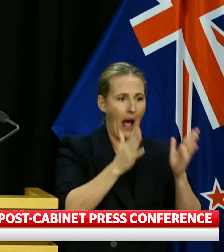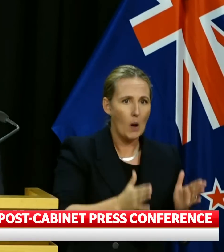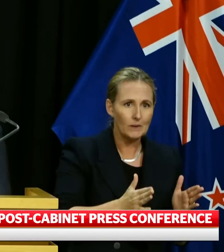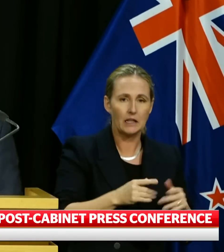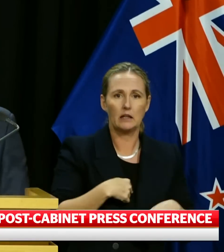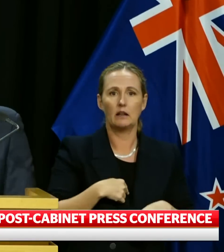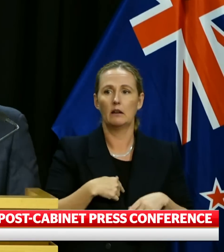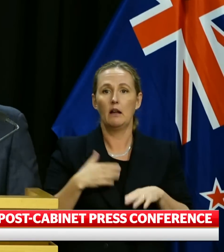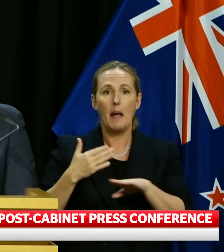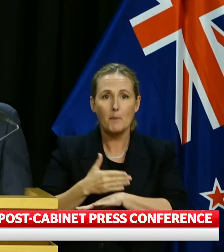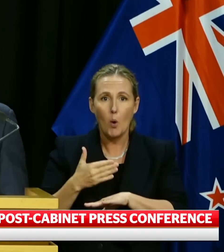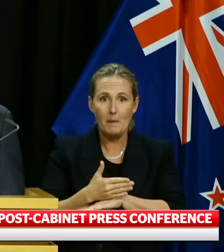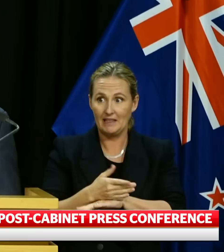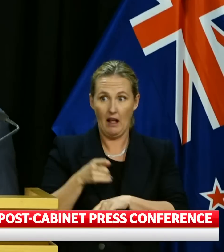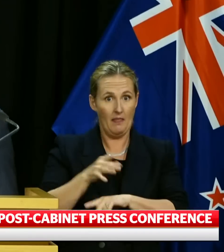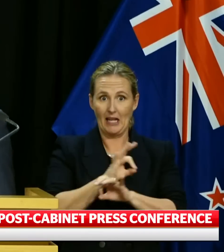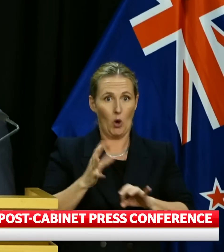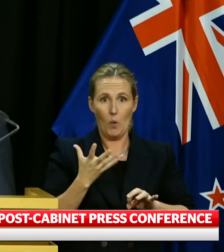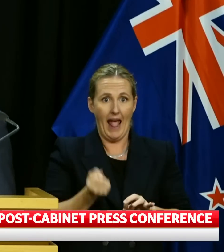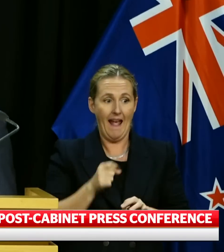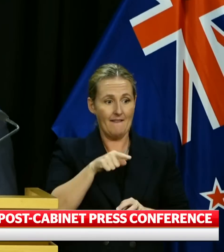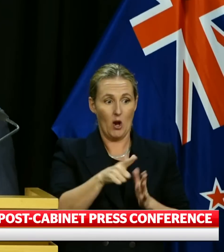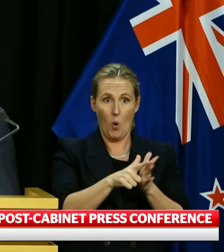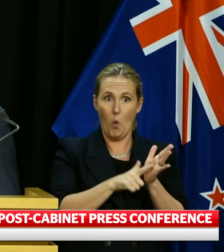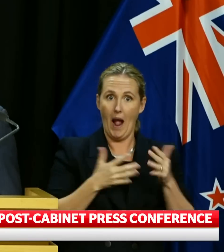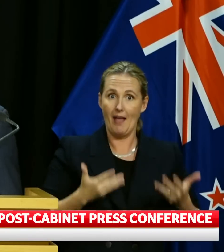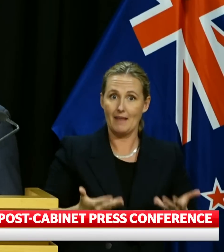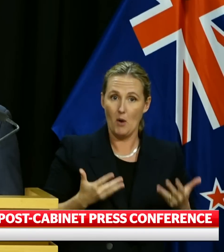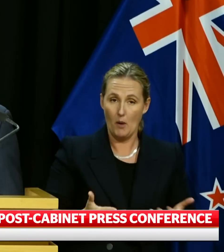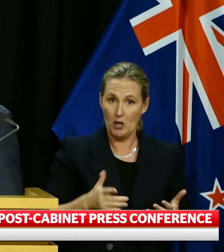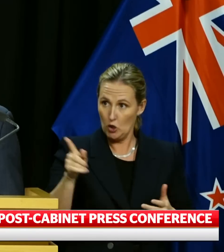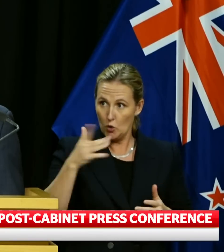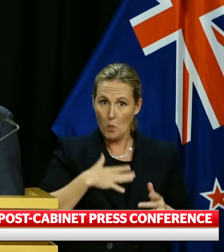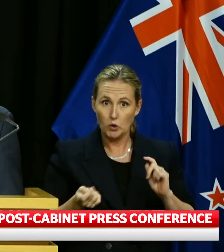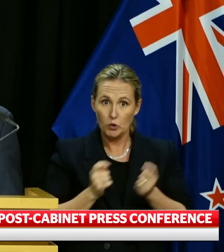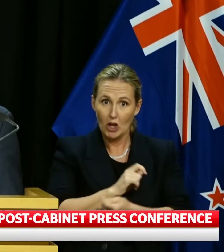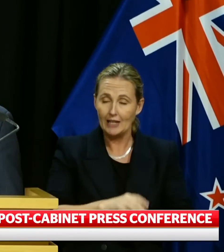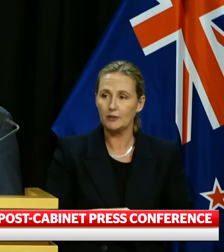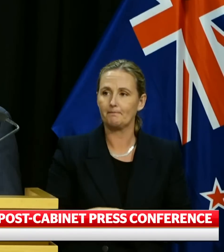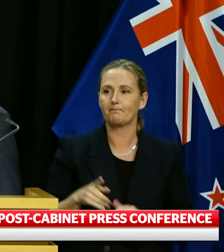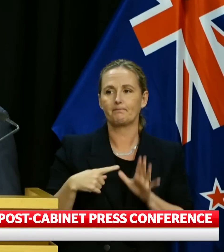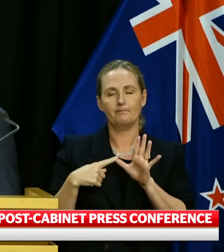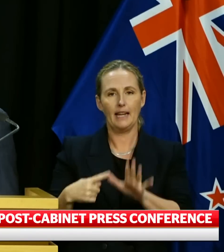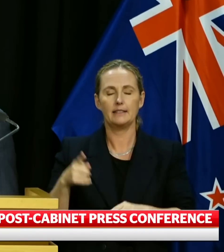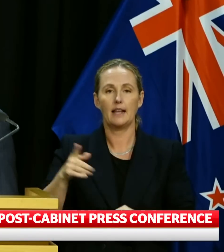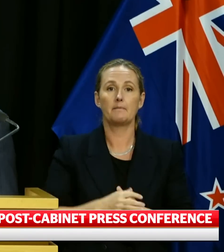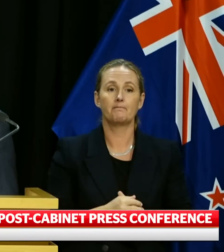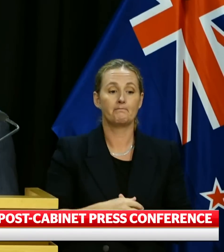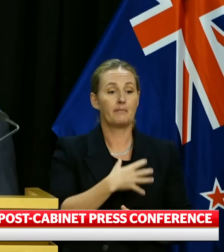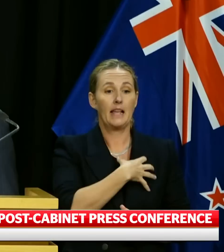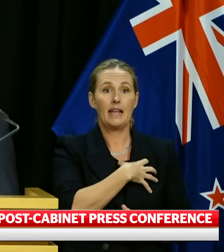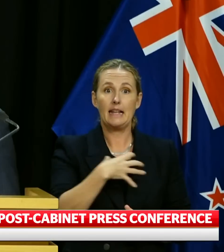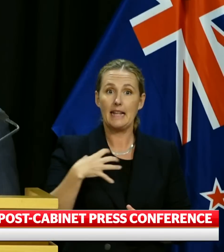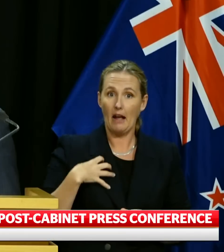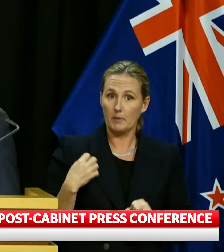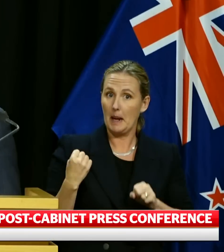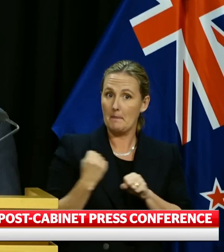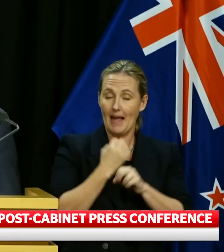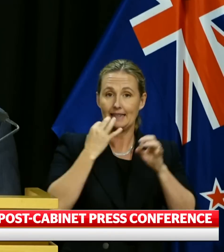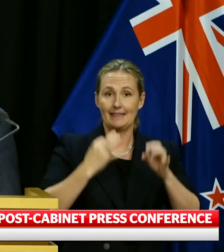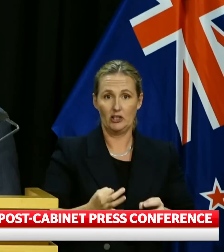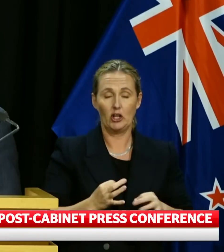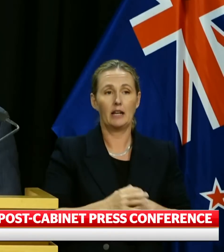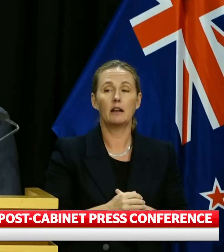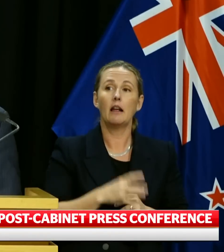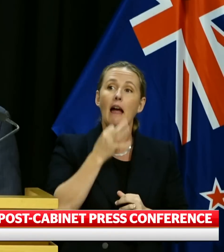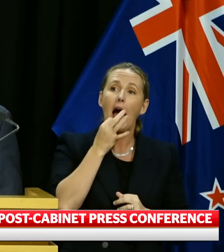protection under the Human Rights Act right now? Yeah, as I indicated when I made that decision, or when the government made that decision to ask the Human Rights Commission